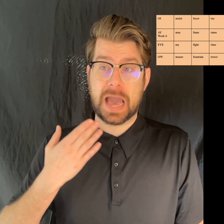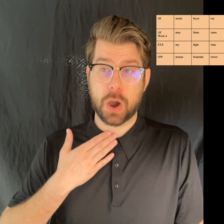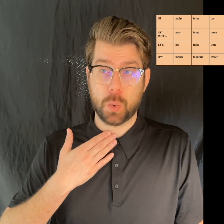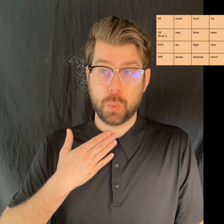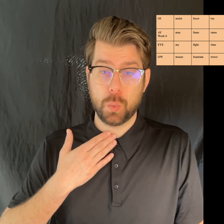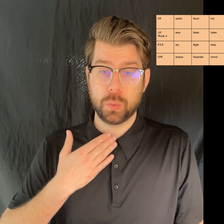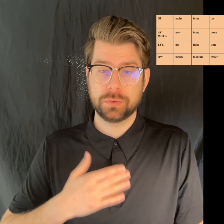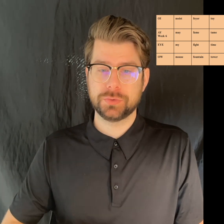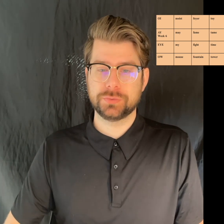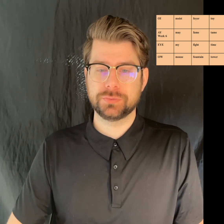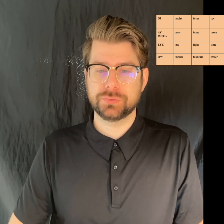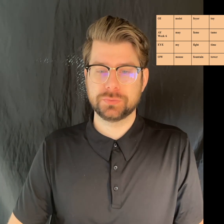thou,